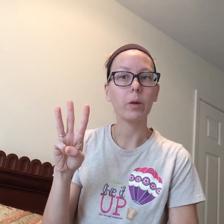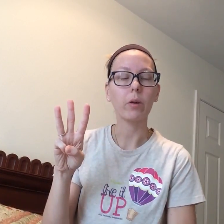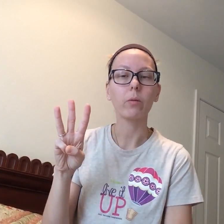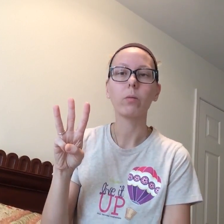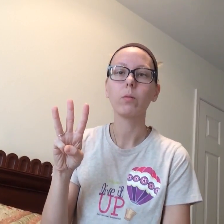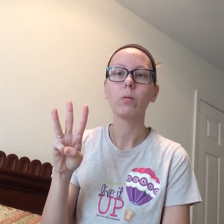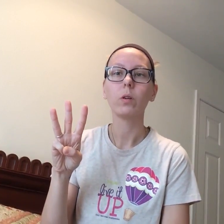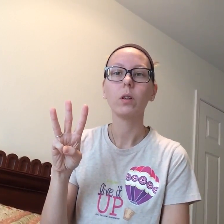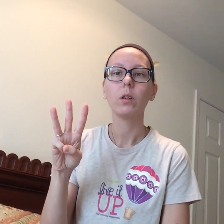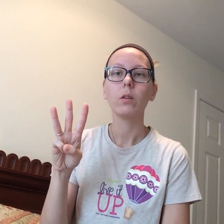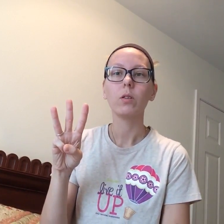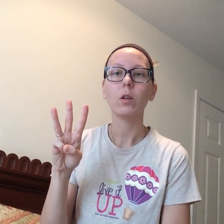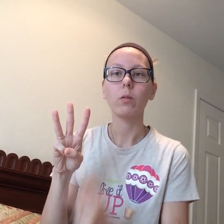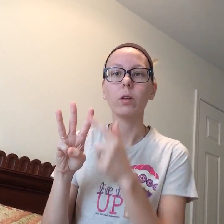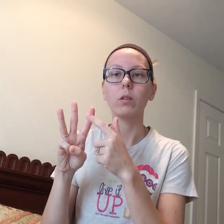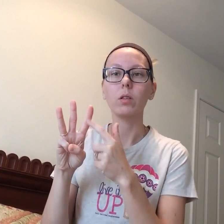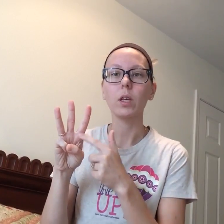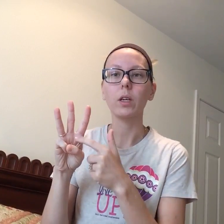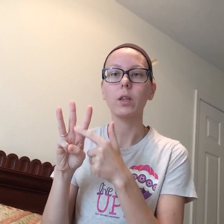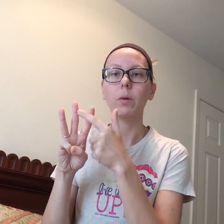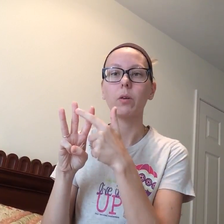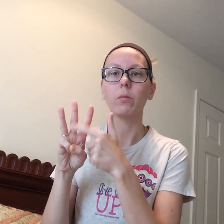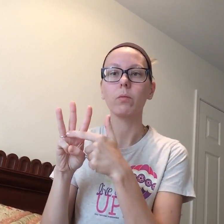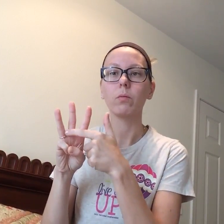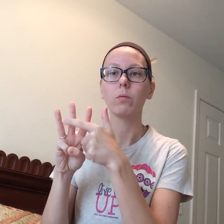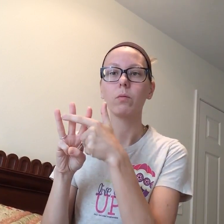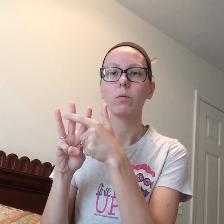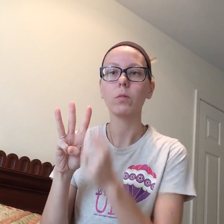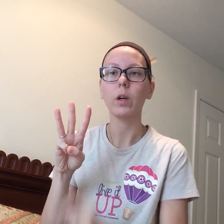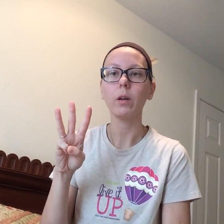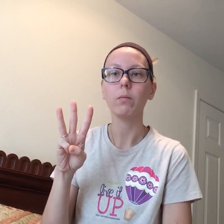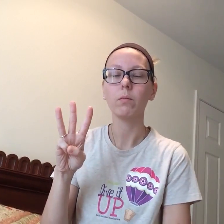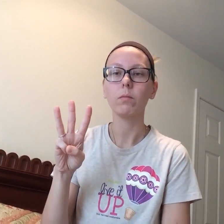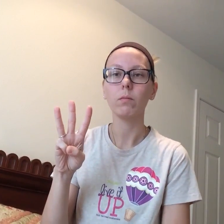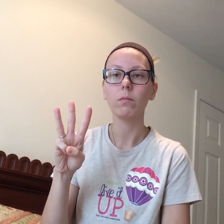W. So it looks like a W. Okay.